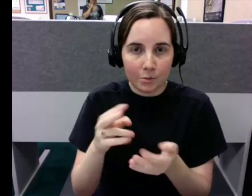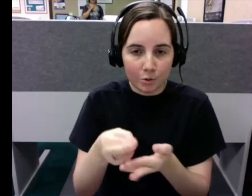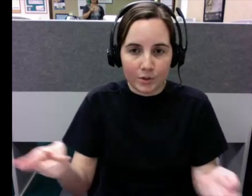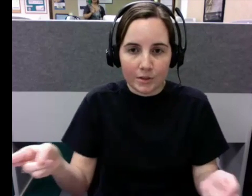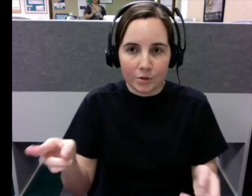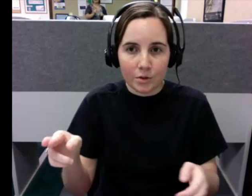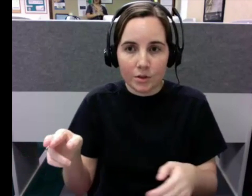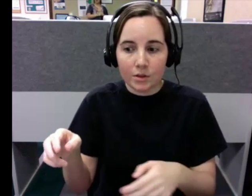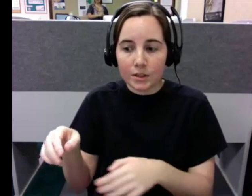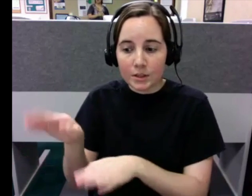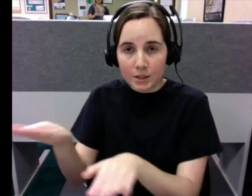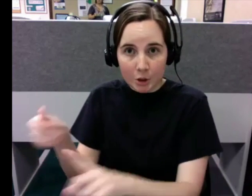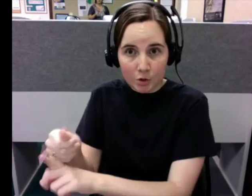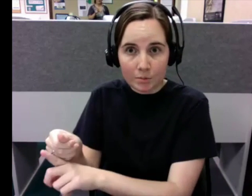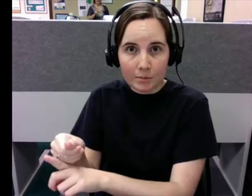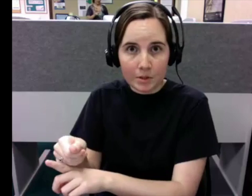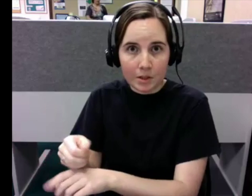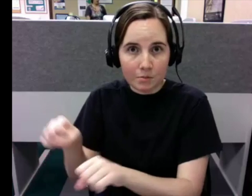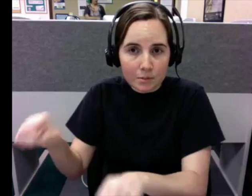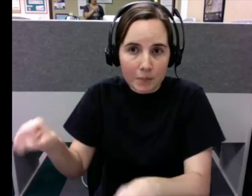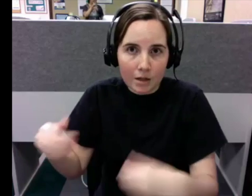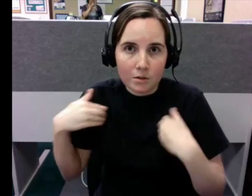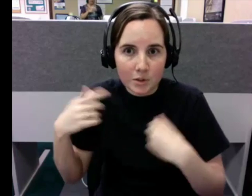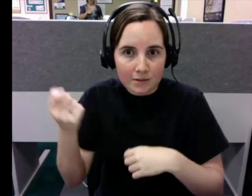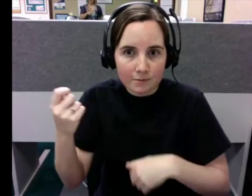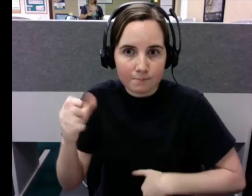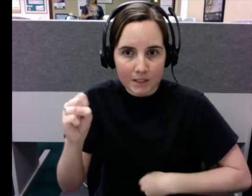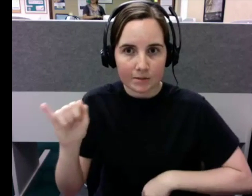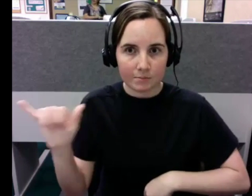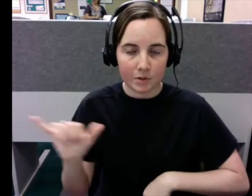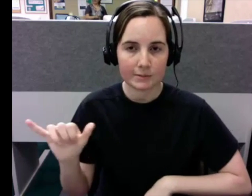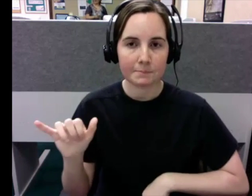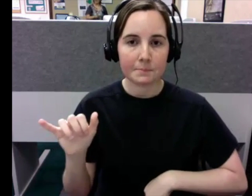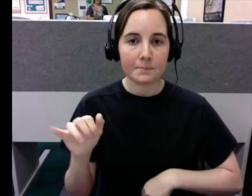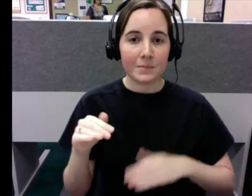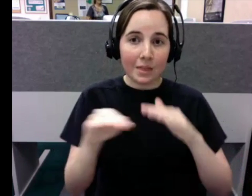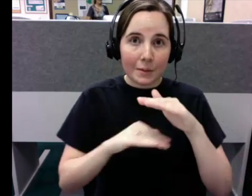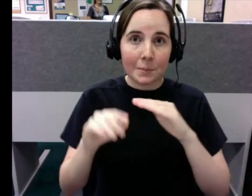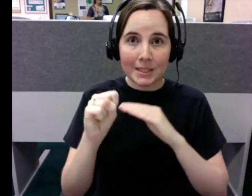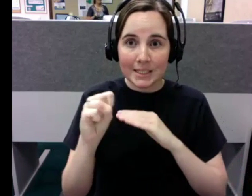Income benefits as well. The basic SSI amount is the same nationwide.